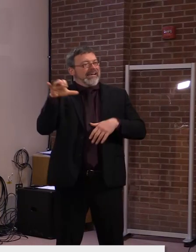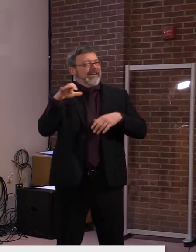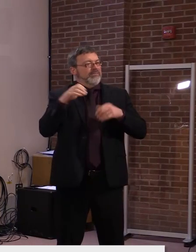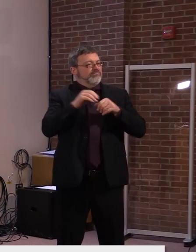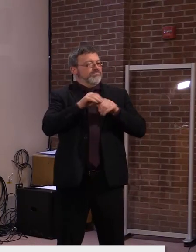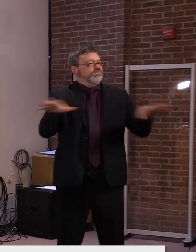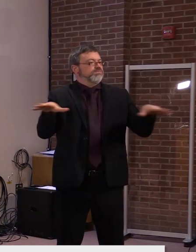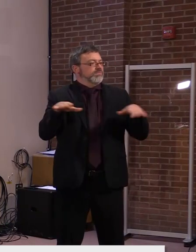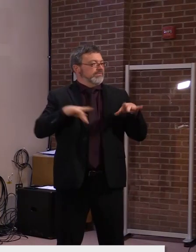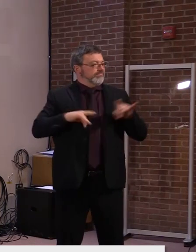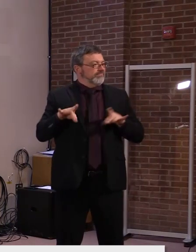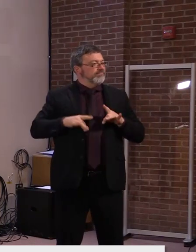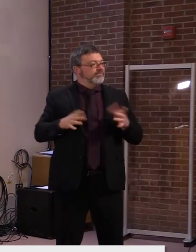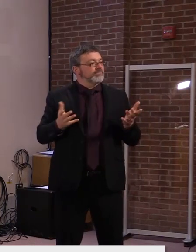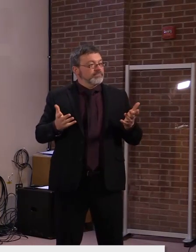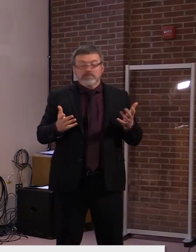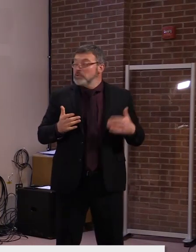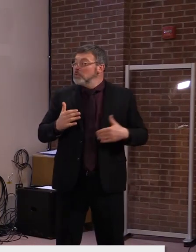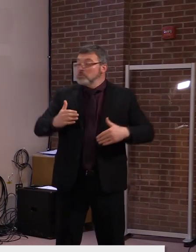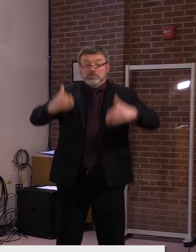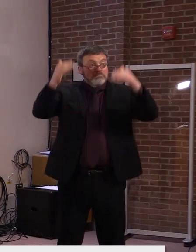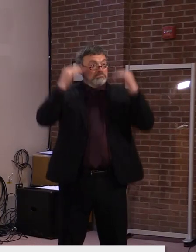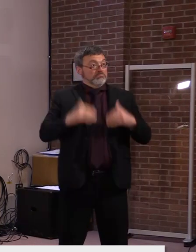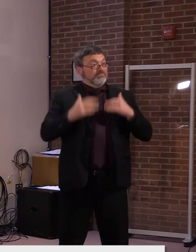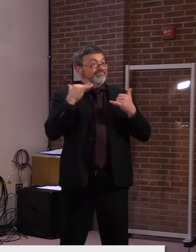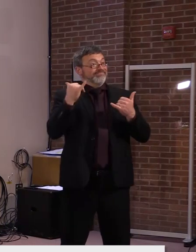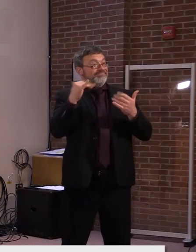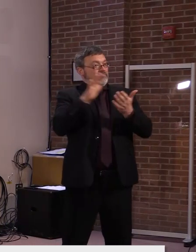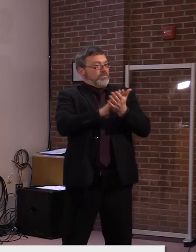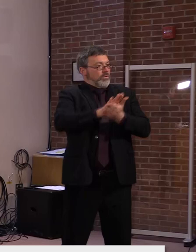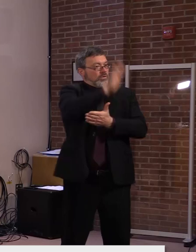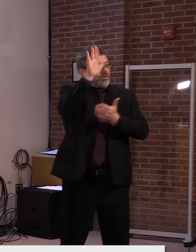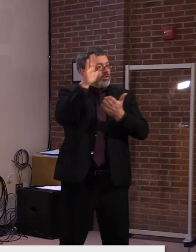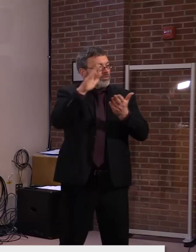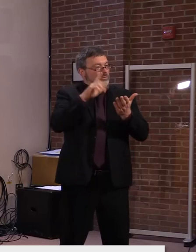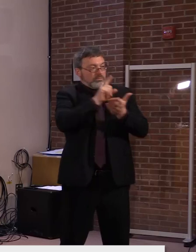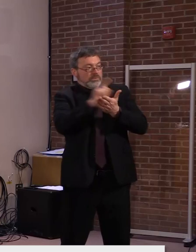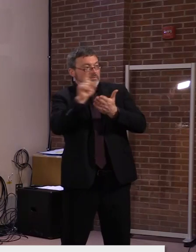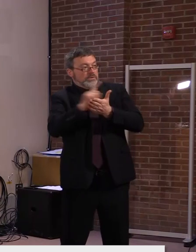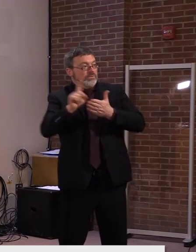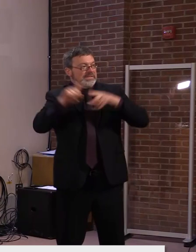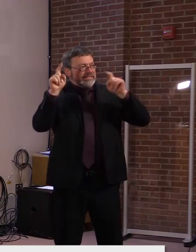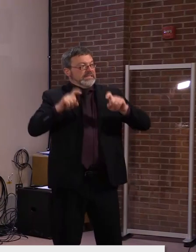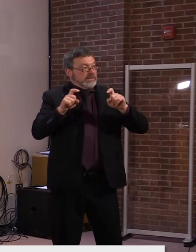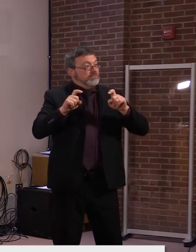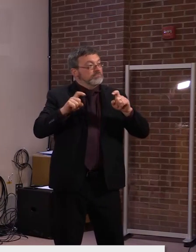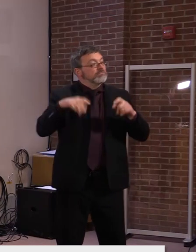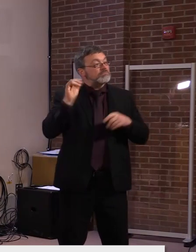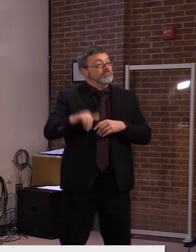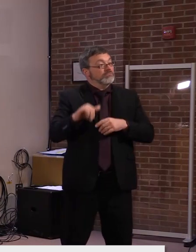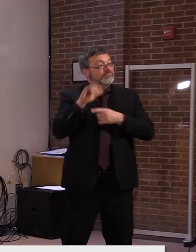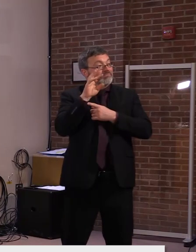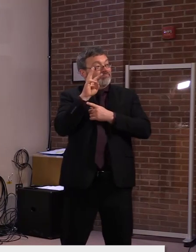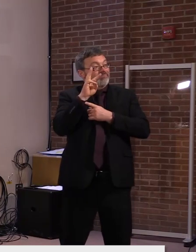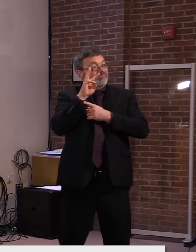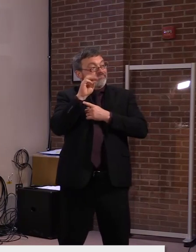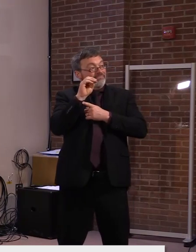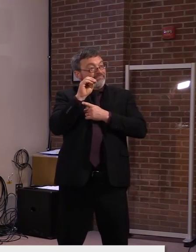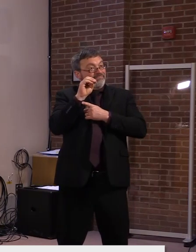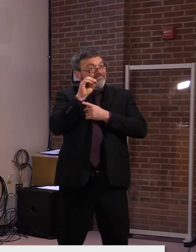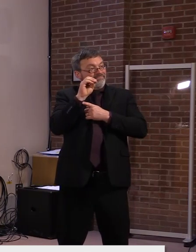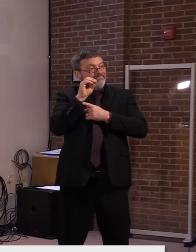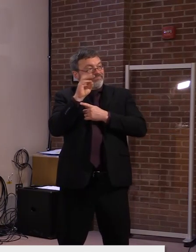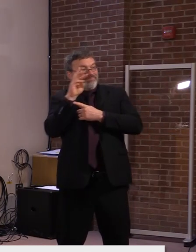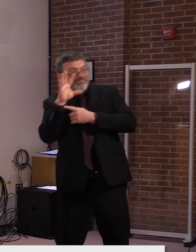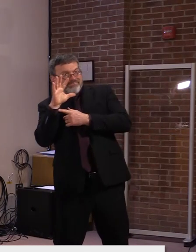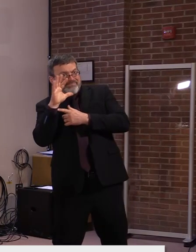consistent with what they have been. About 55 cases reported this week, down from 60 cases last week. And good to see that those have leveled out